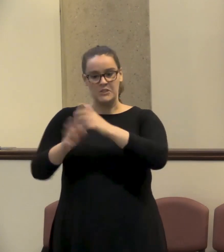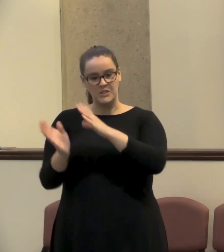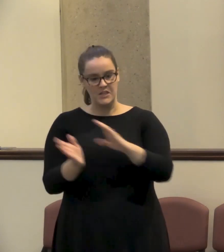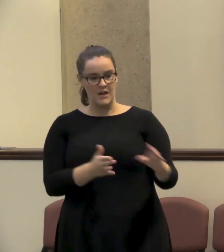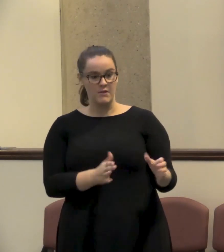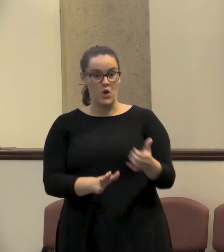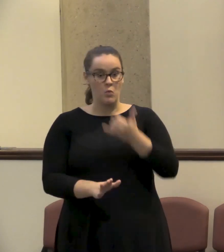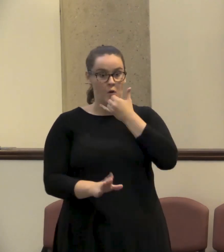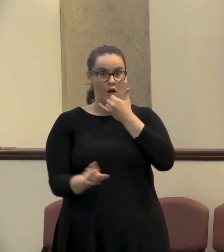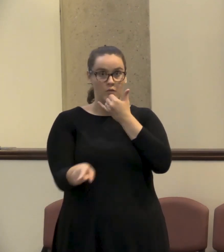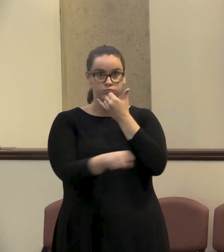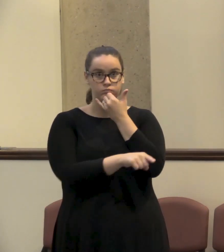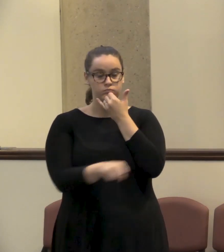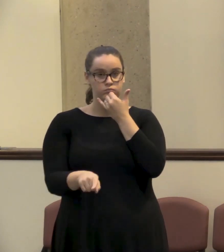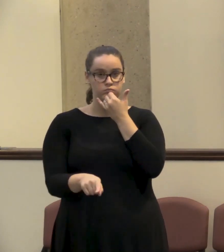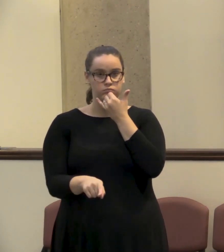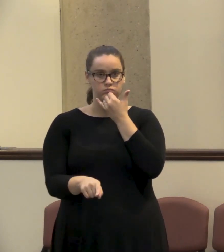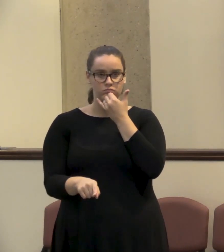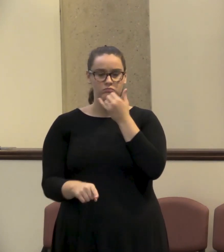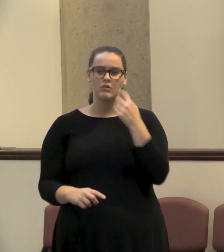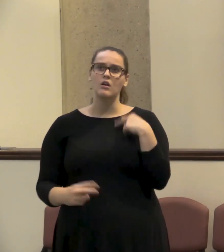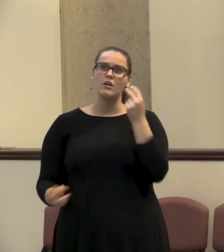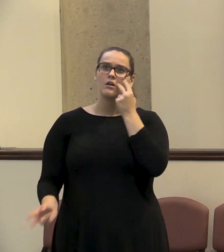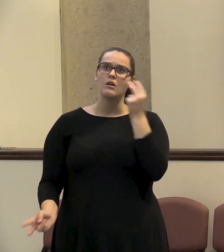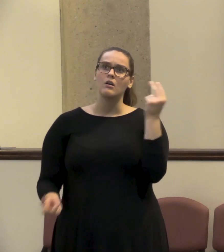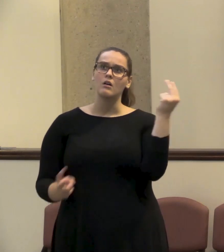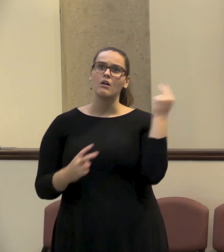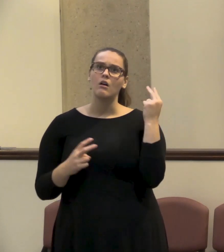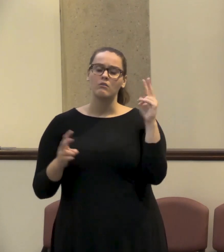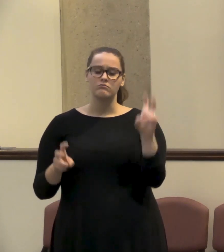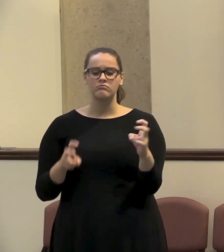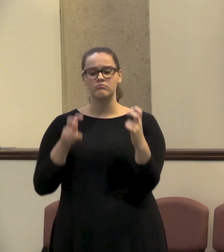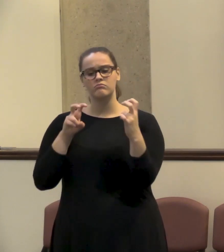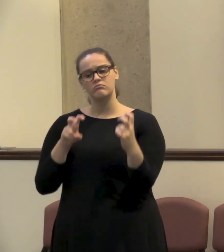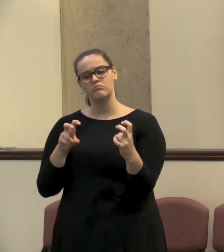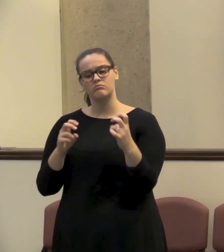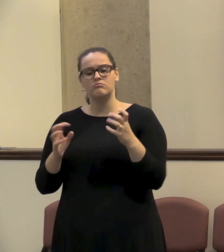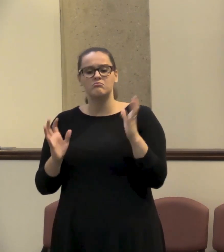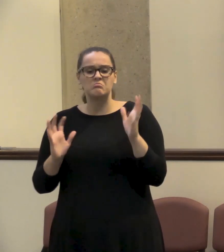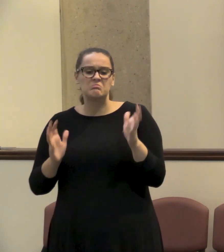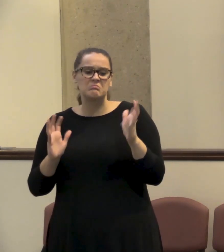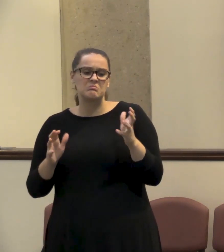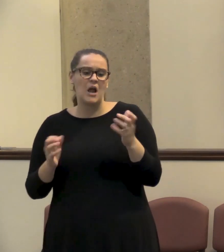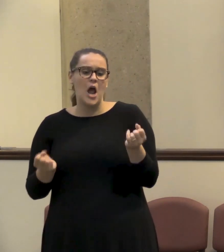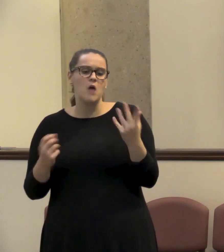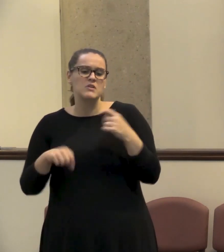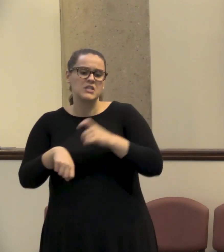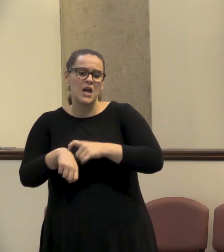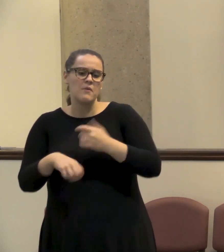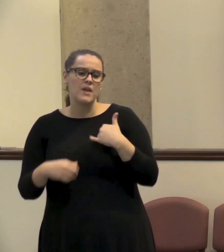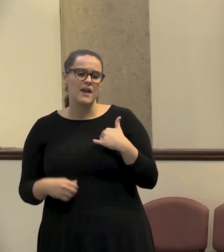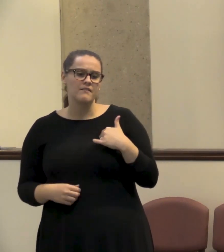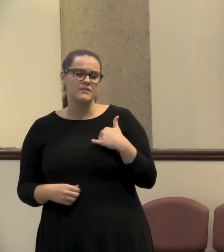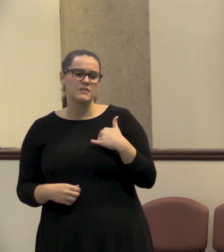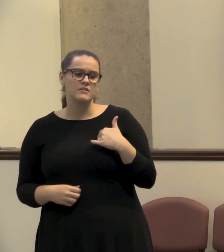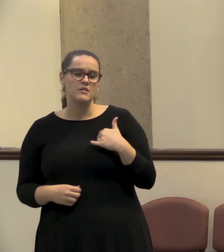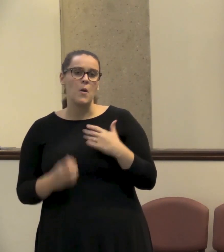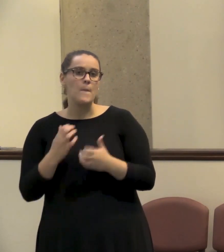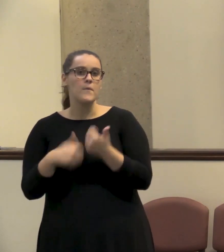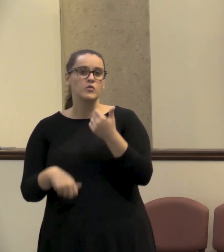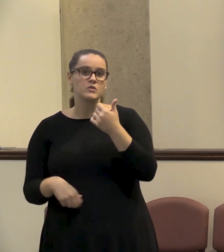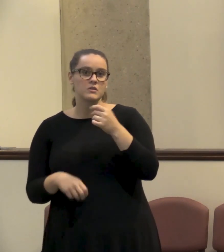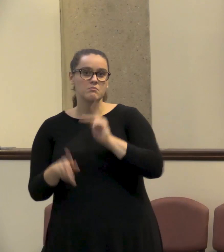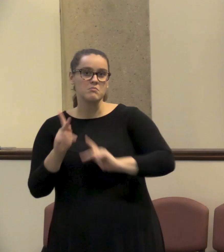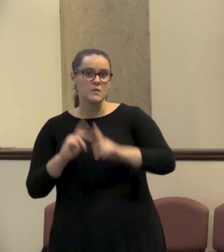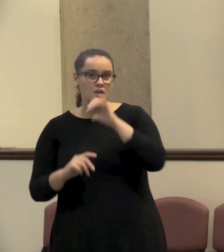I remember sitting with people, and we would talk about how much time we had. And most people didn't believe the timelines. Most people